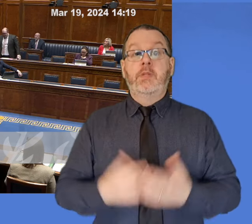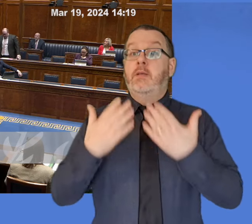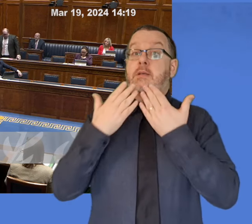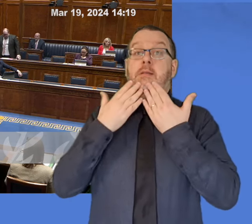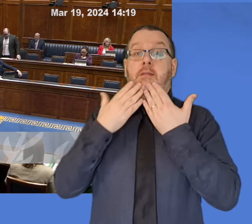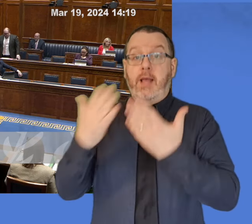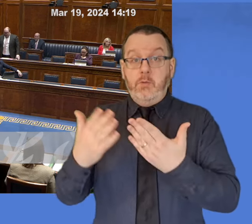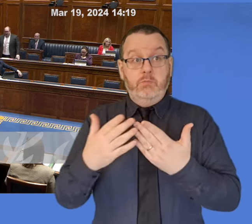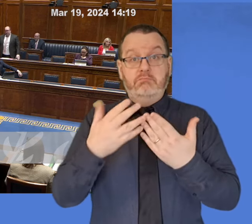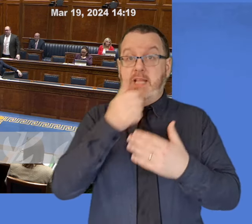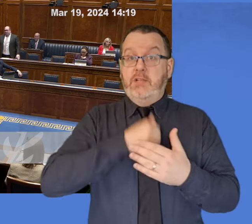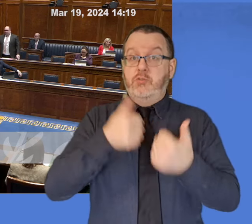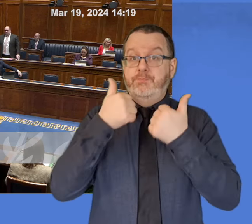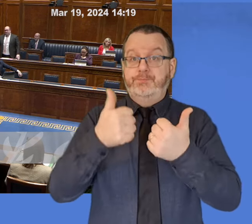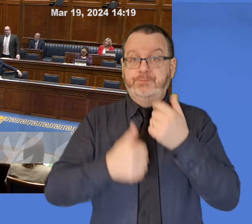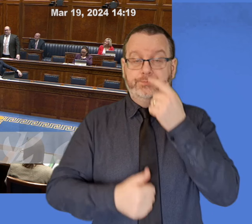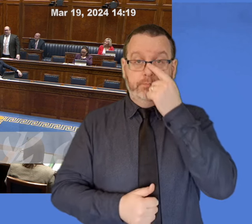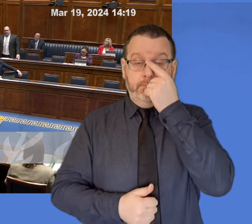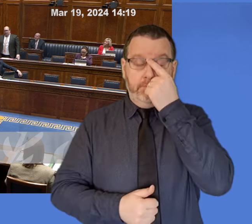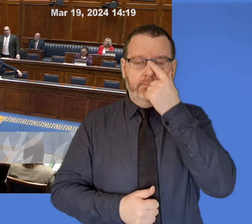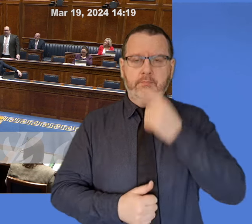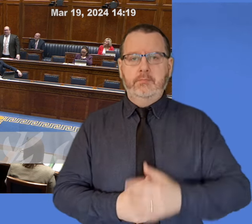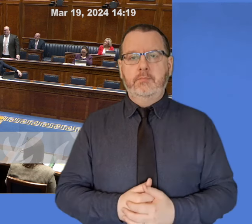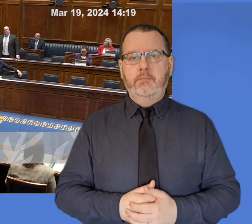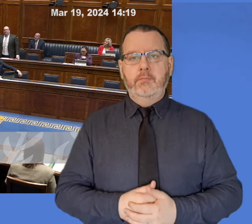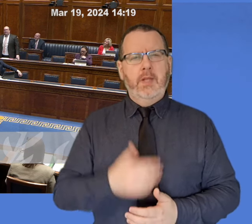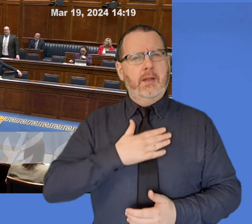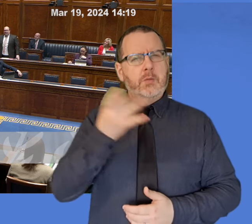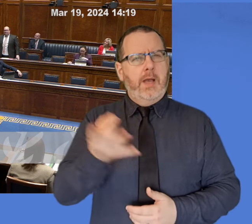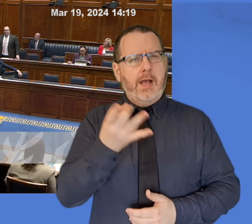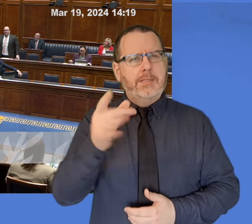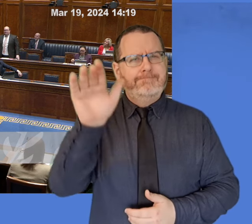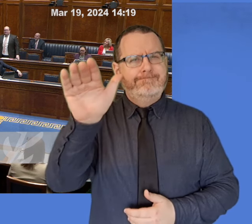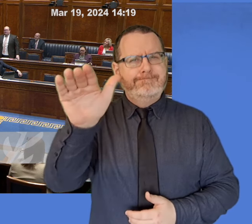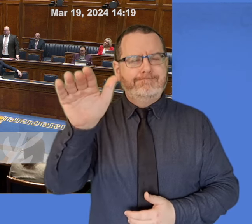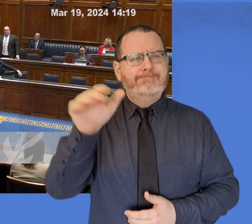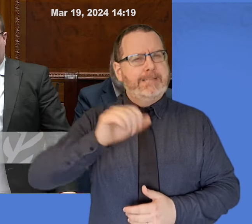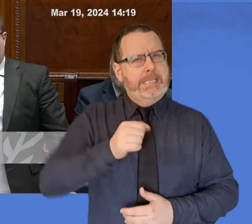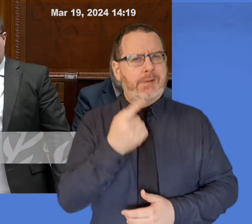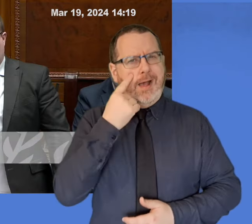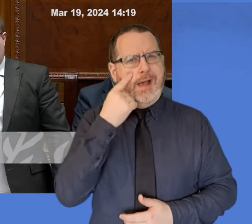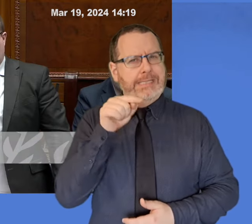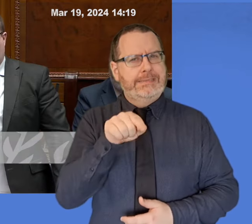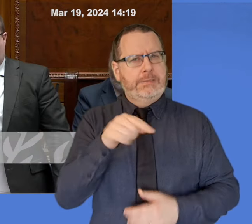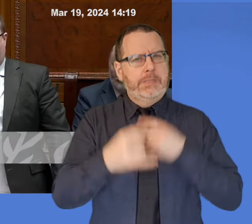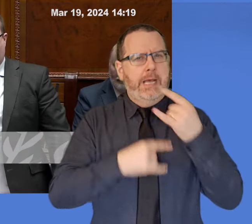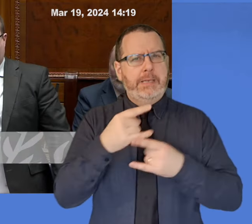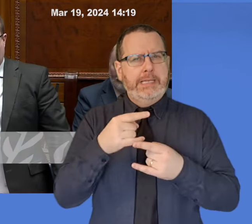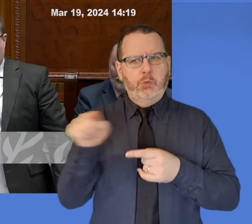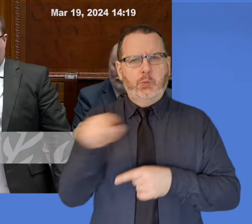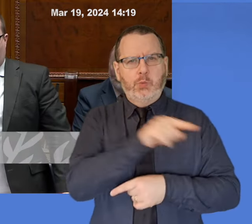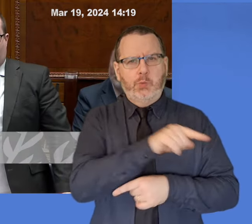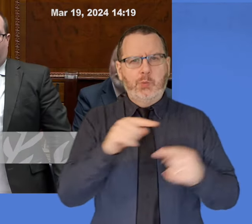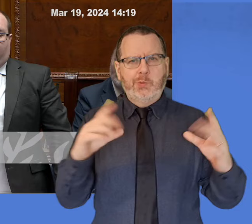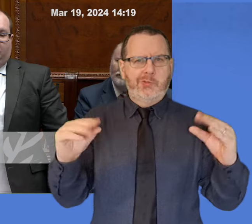his answer. I would just encourage the Minister and ask him to keep an eye on the situation and to continue to engage with